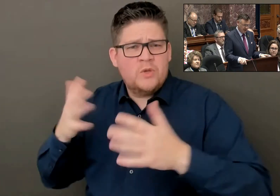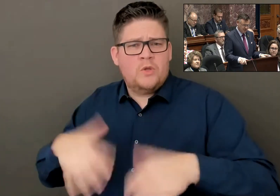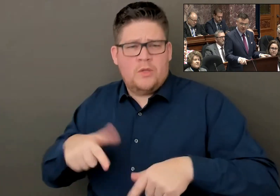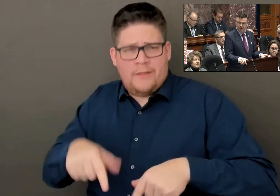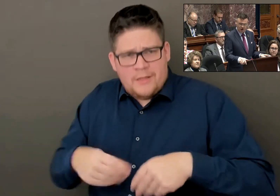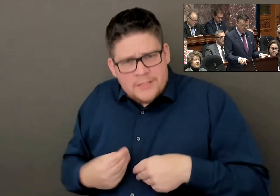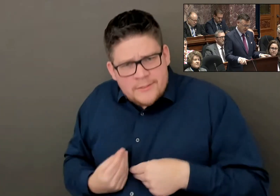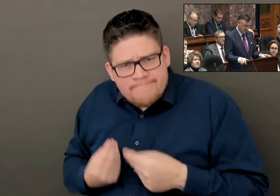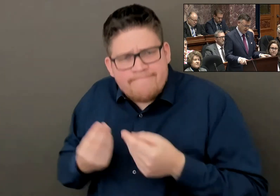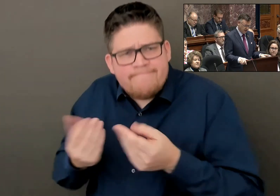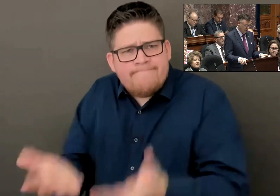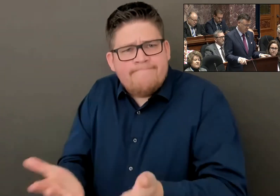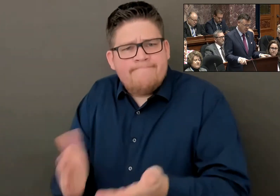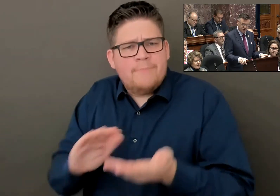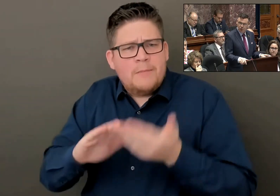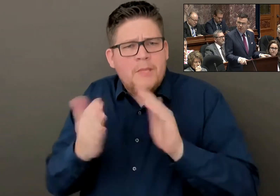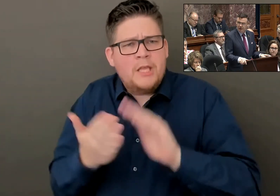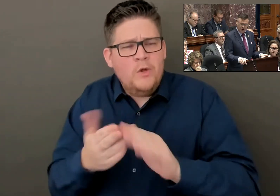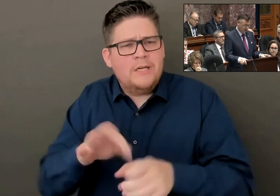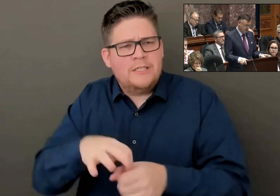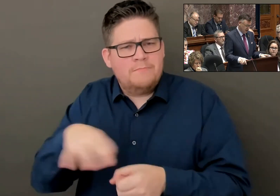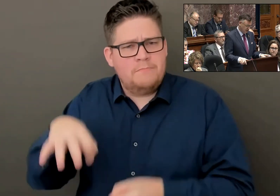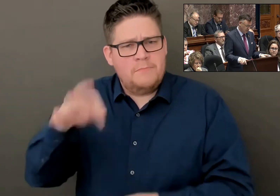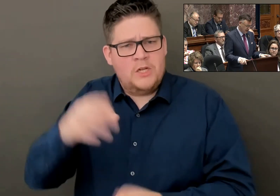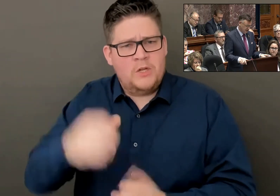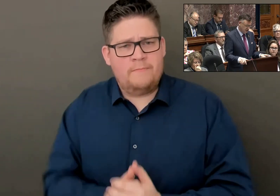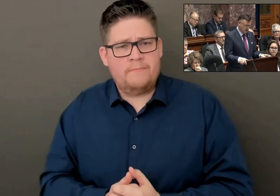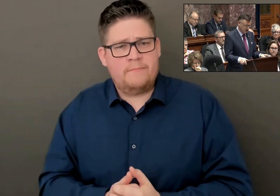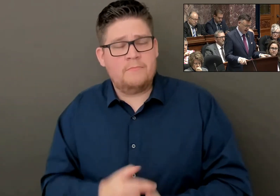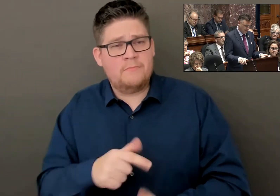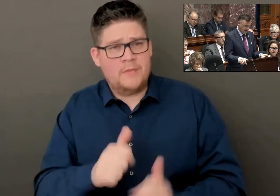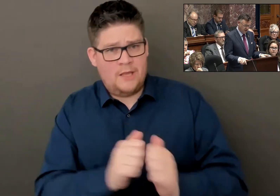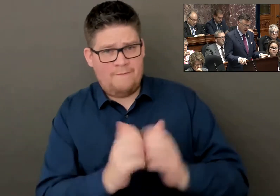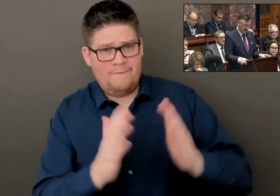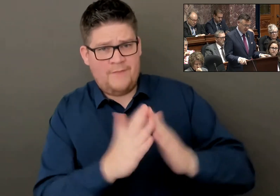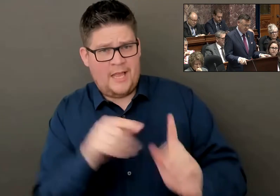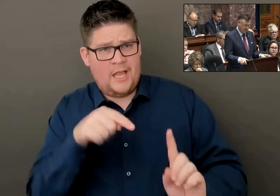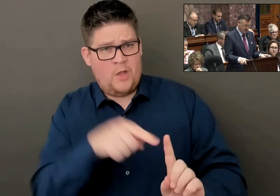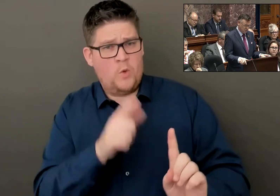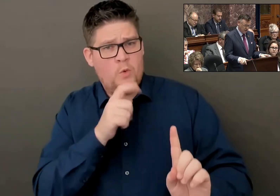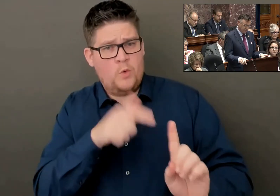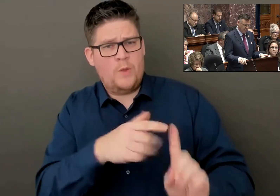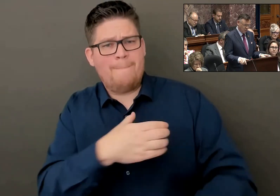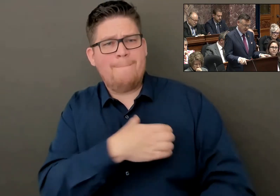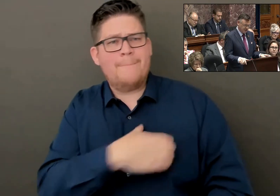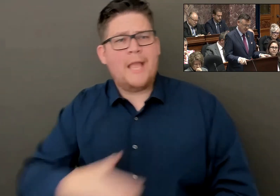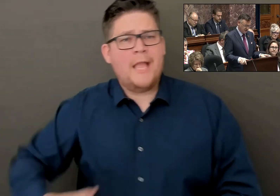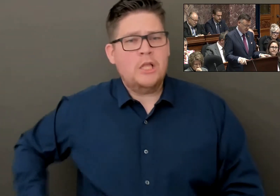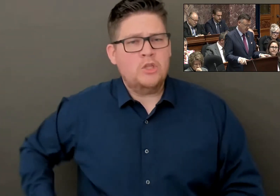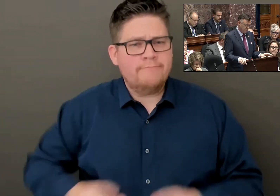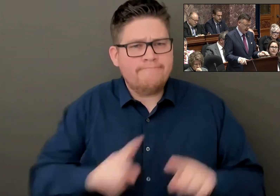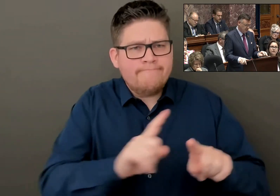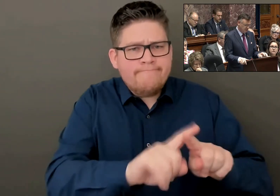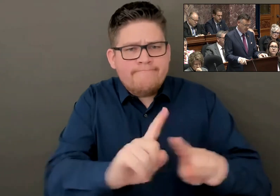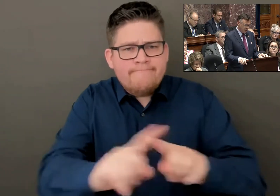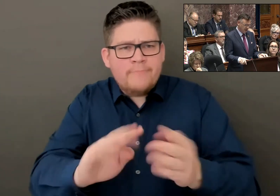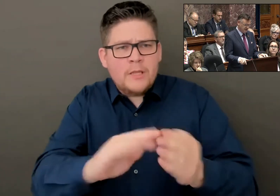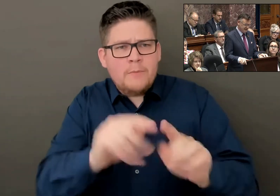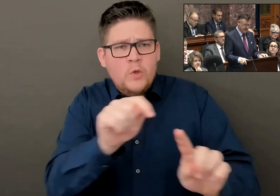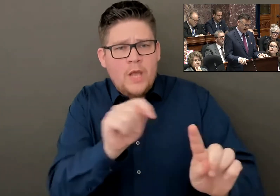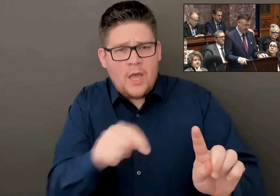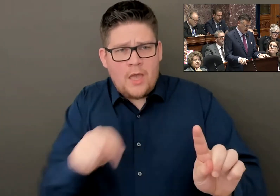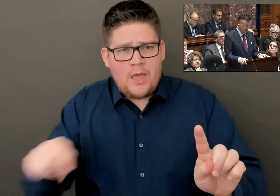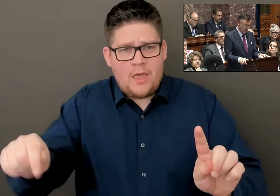of the mayors of Dawson Creek, Pouce Coupe, Tumbler Ridge, Chetwynd, and the Peace River Regional District Directors from